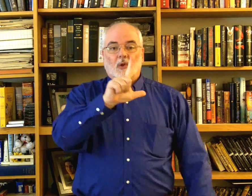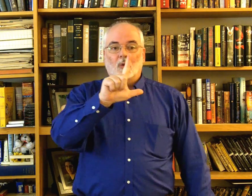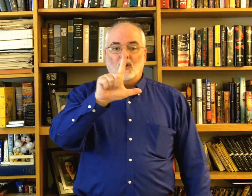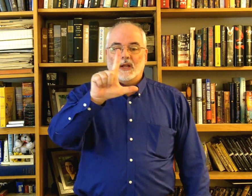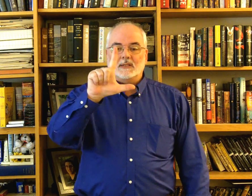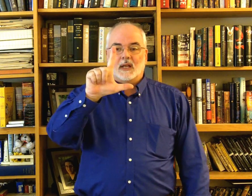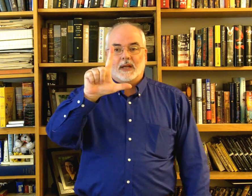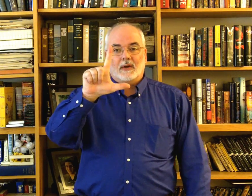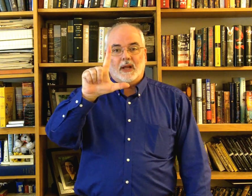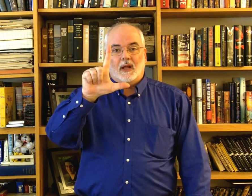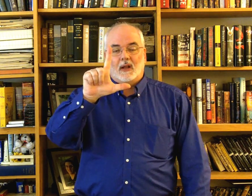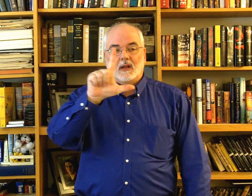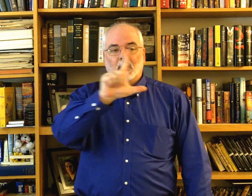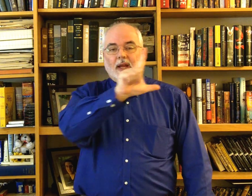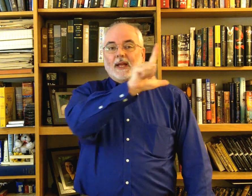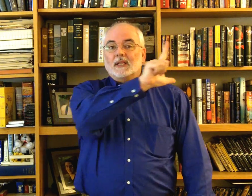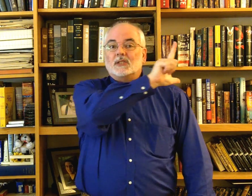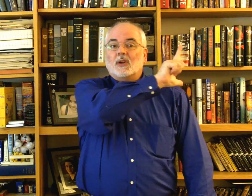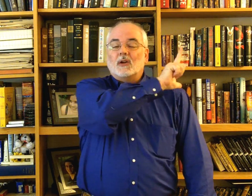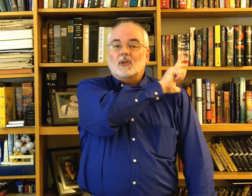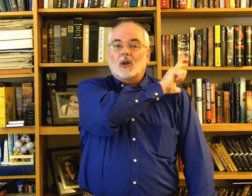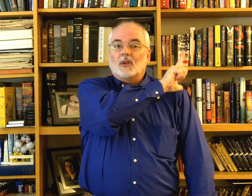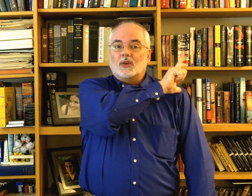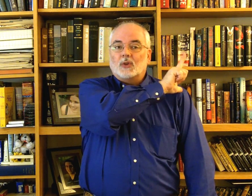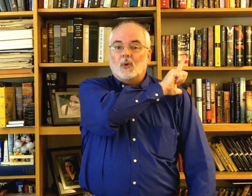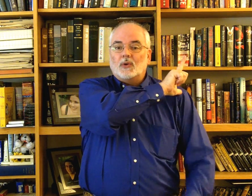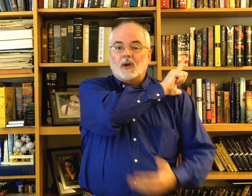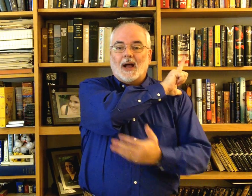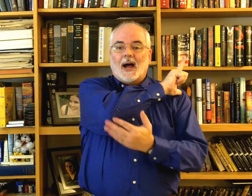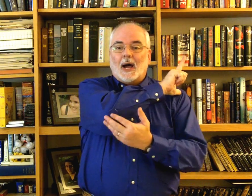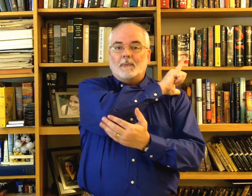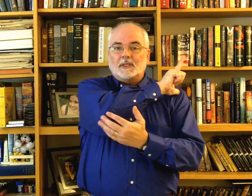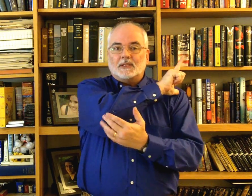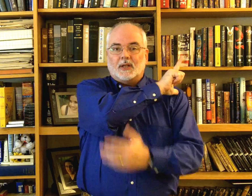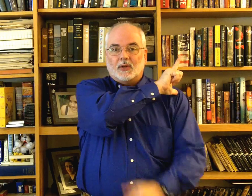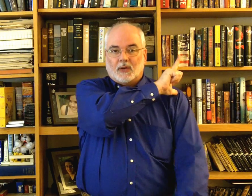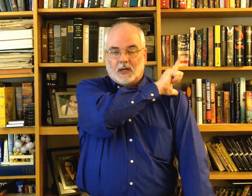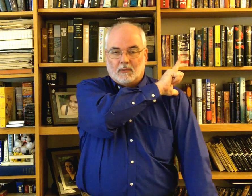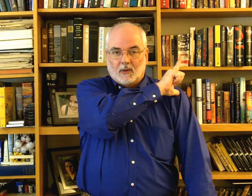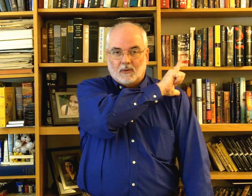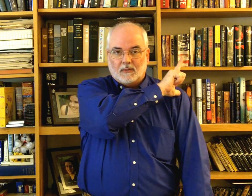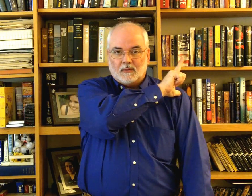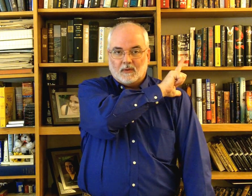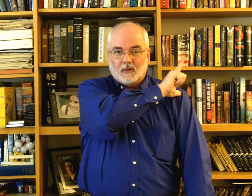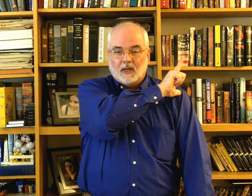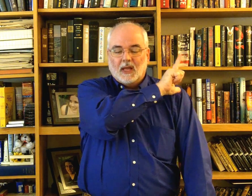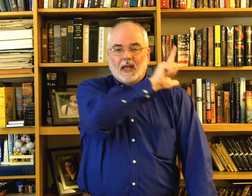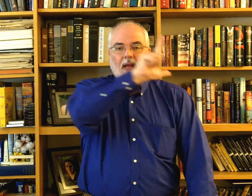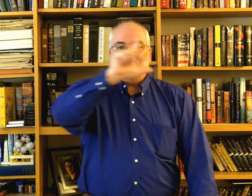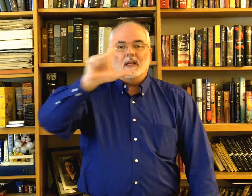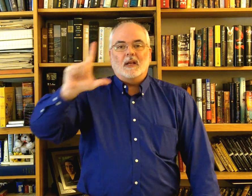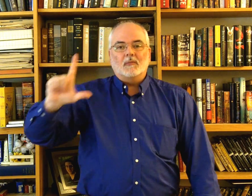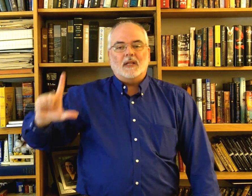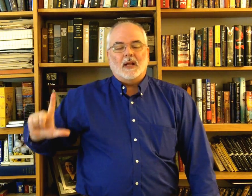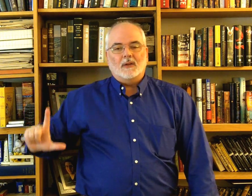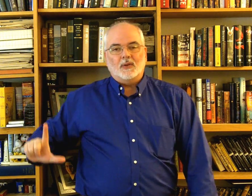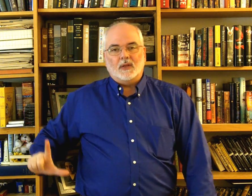Lord. It's the letter L. Starts on the shoulder opposite your elbow. And then comes down to the